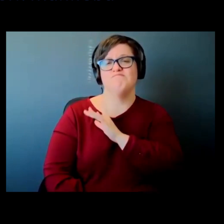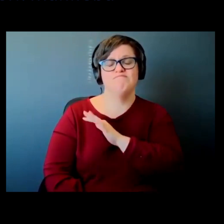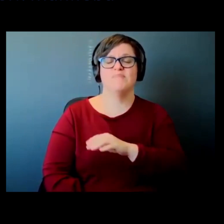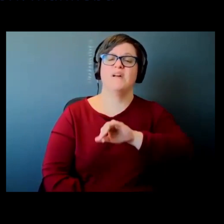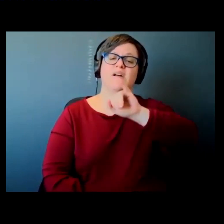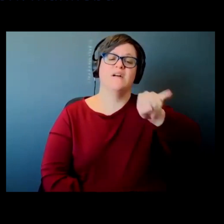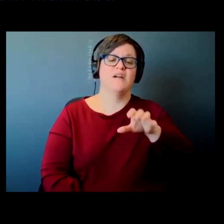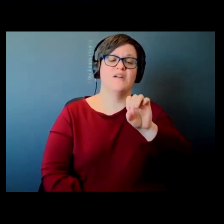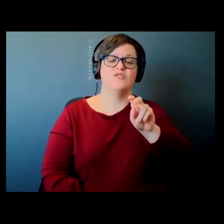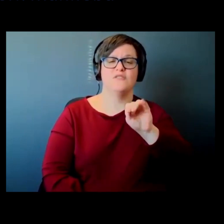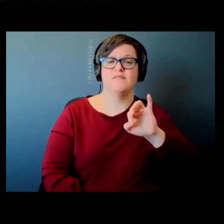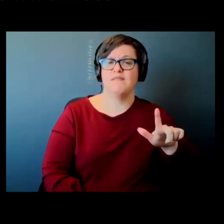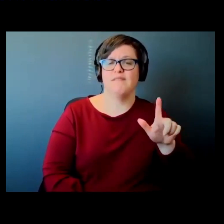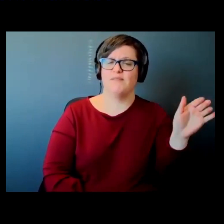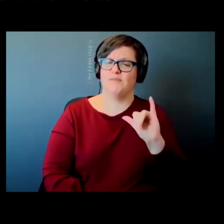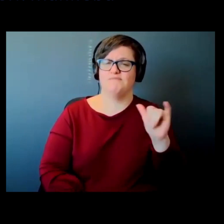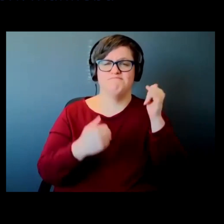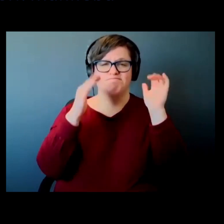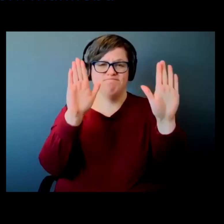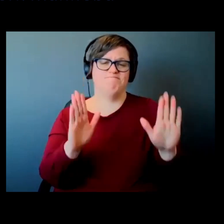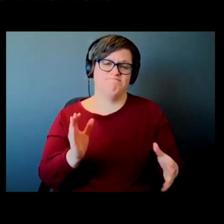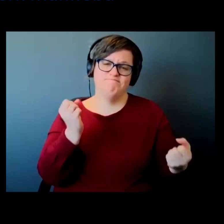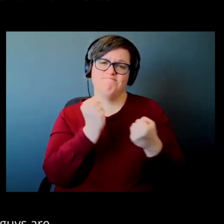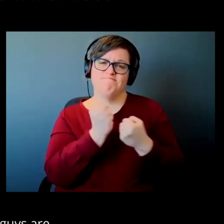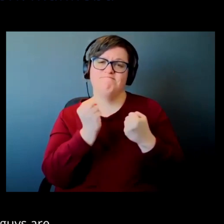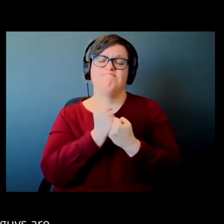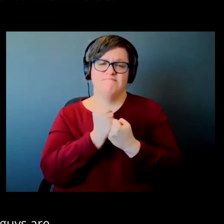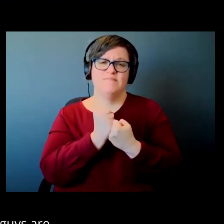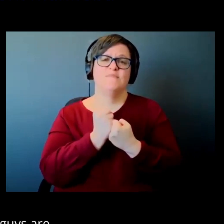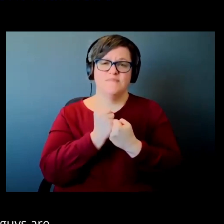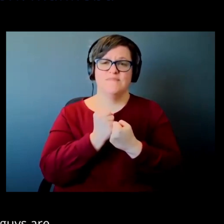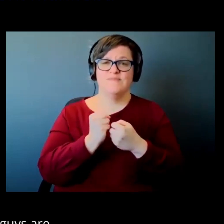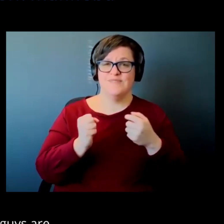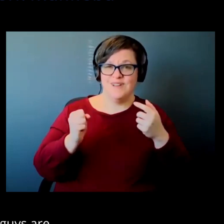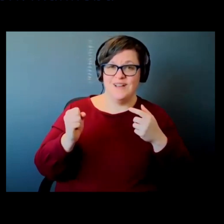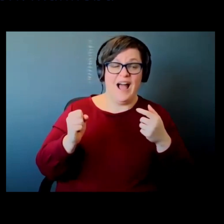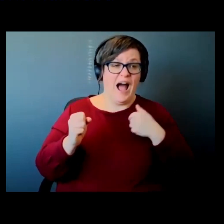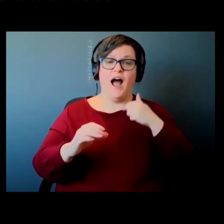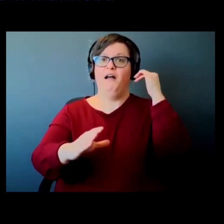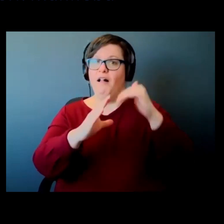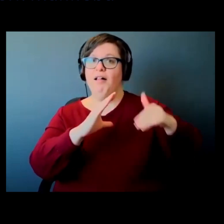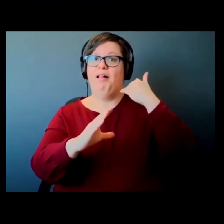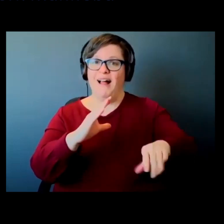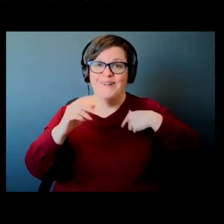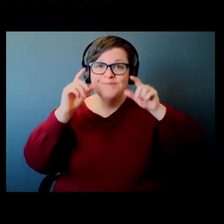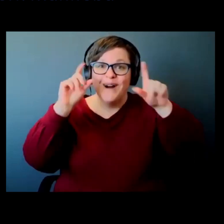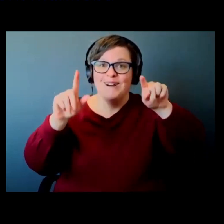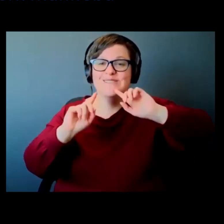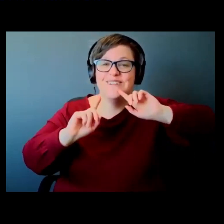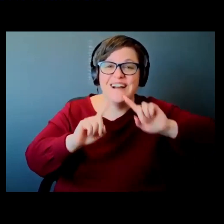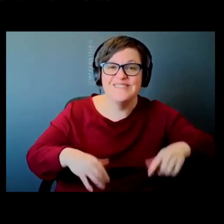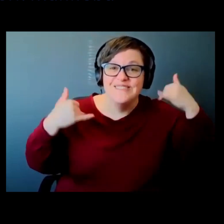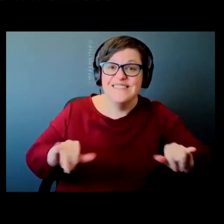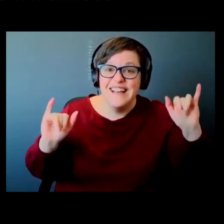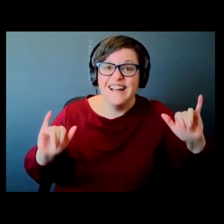Jenel has been amazing, you know, going back and forth. I'm surprised you guys are still answering my emails. I'm just joking. You guys